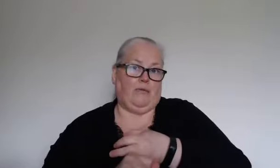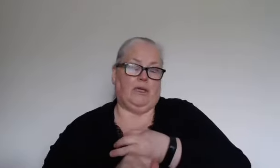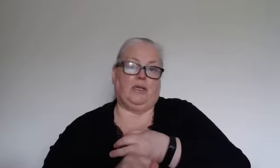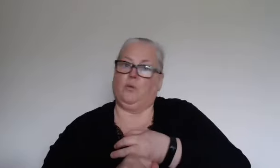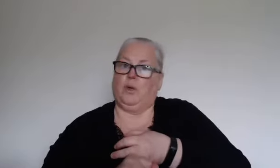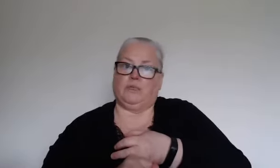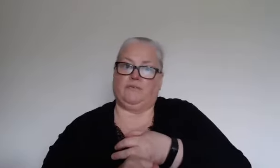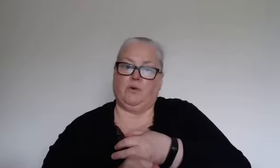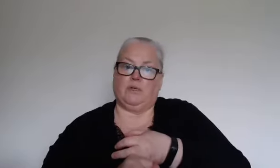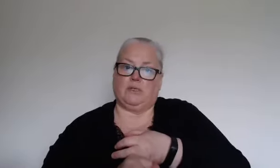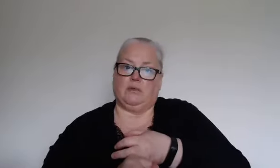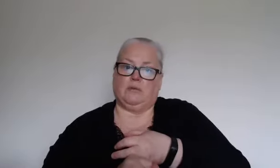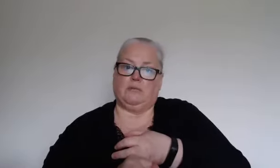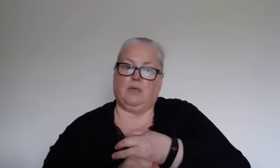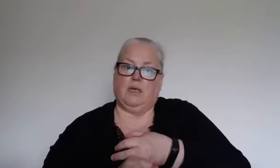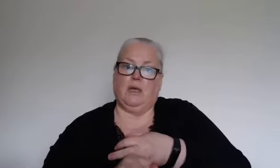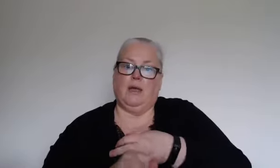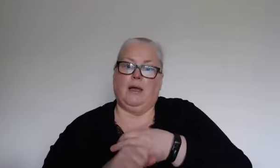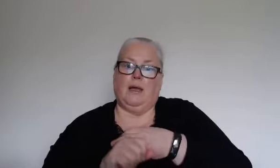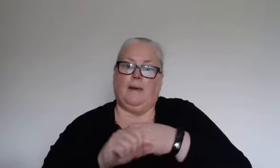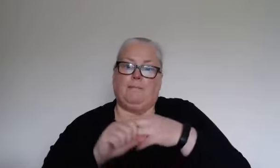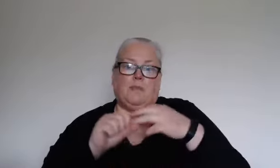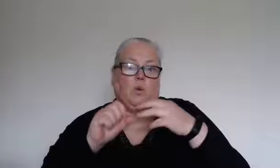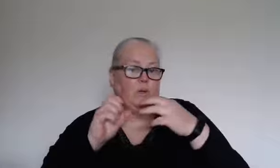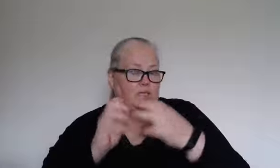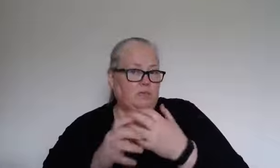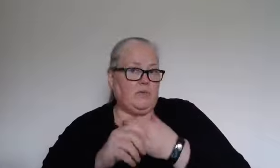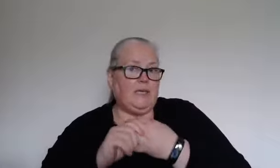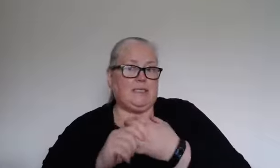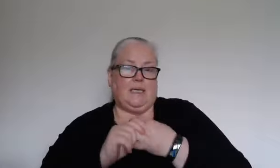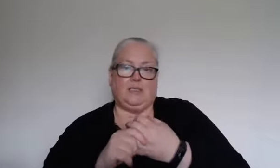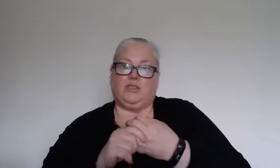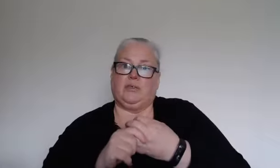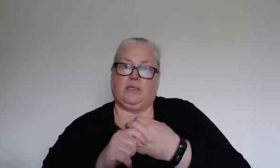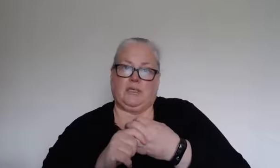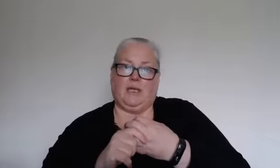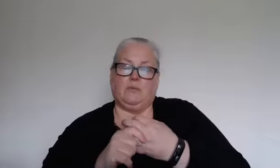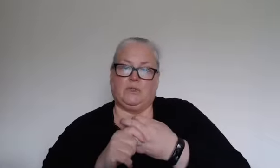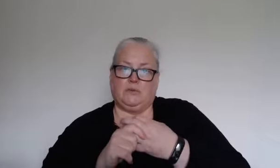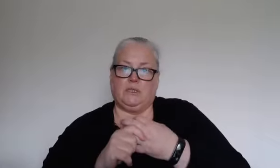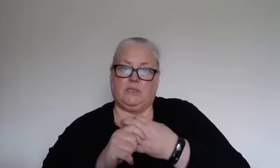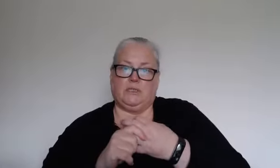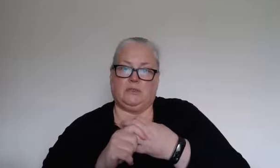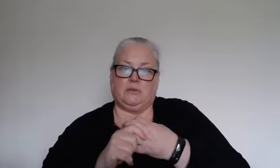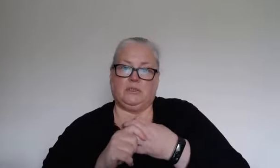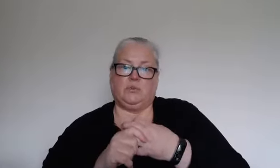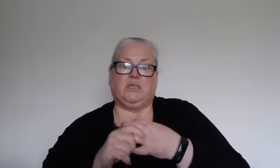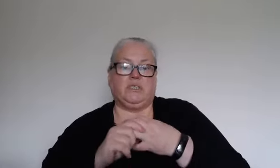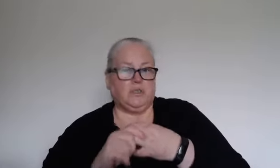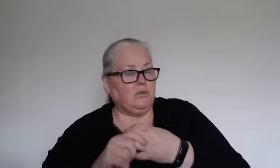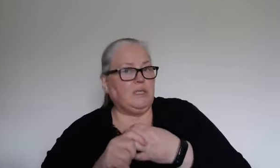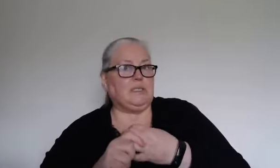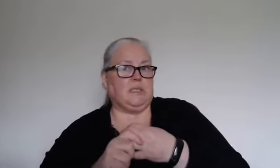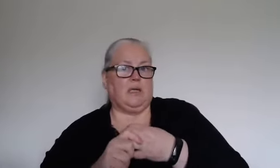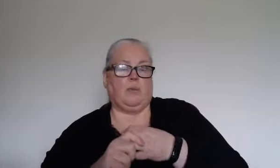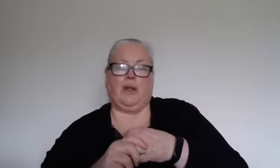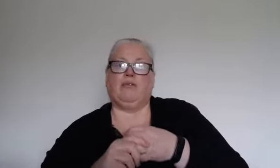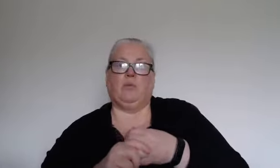you want to focus on. We do need to eat during the day. We do need to eat our lunch. We do need to take a break from